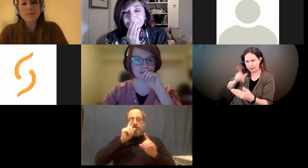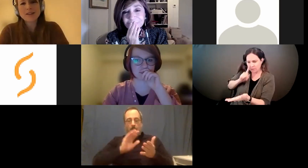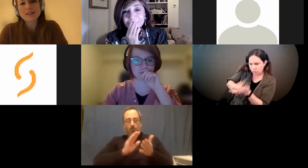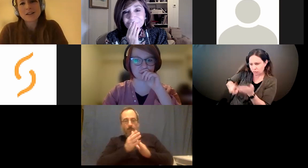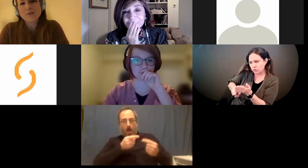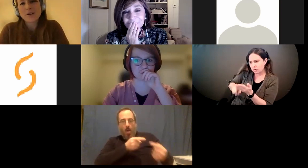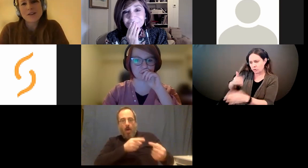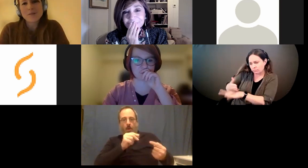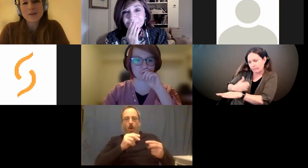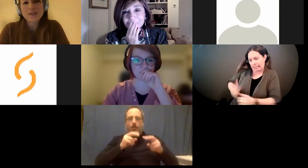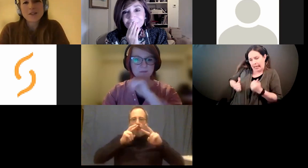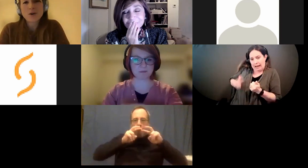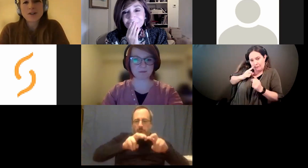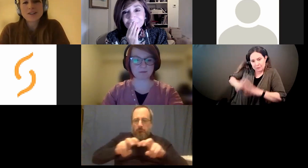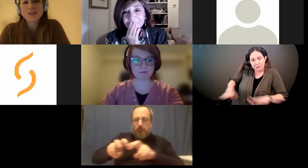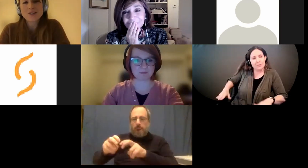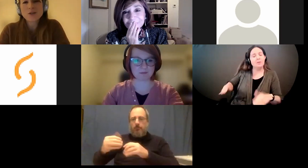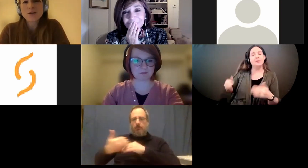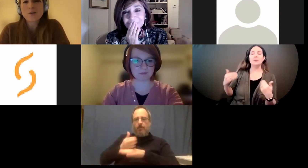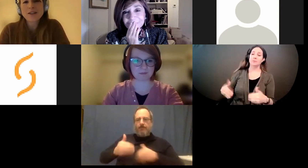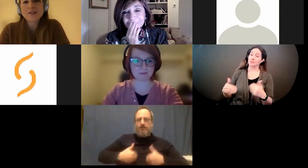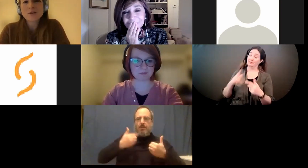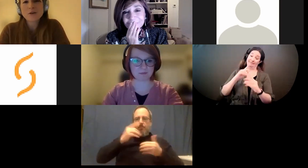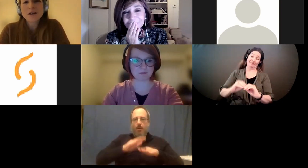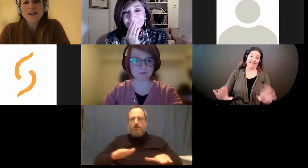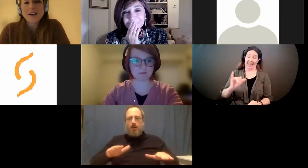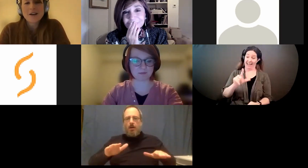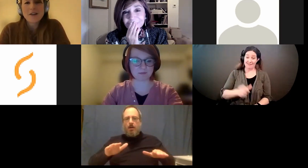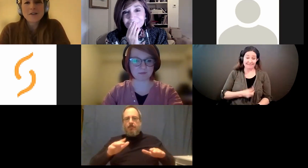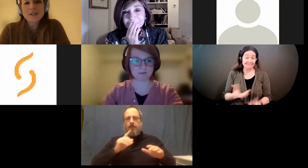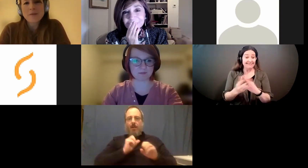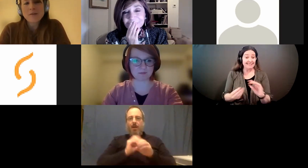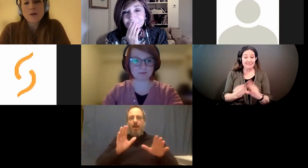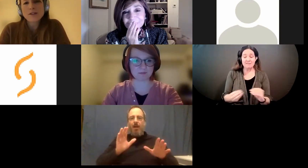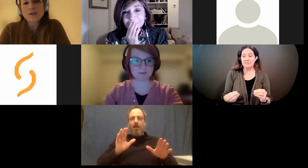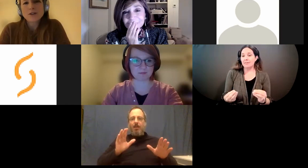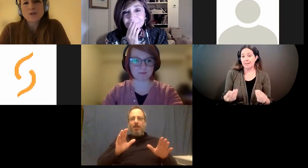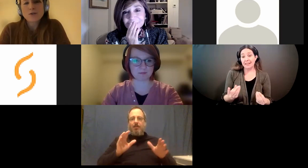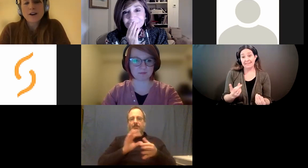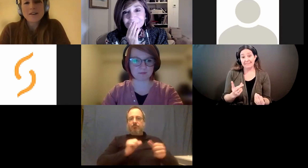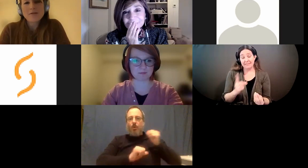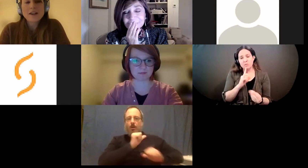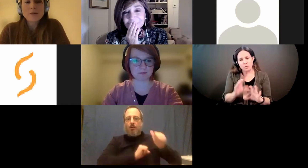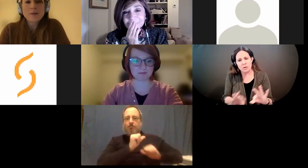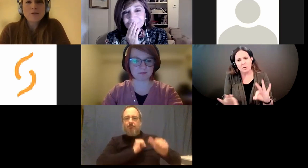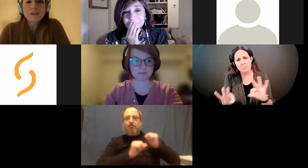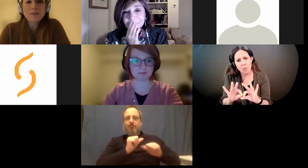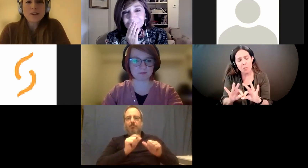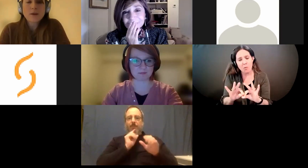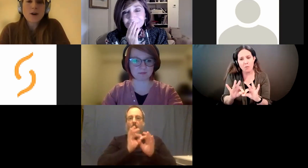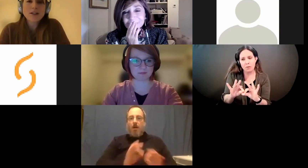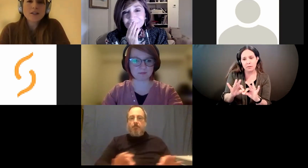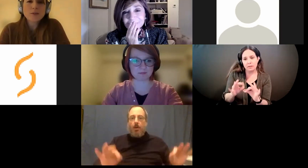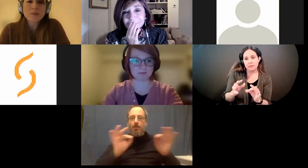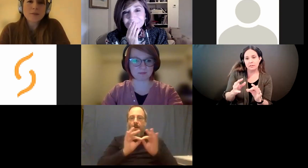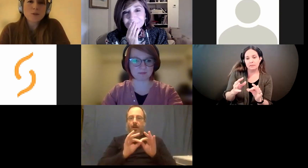explained and makes it clearer at this point, and it's also in the narrative. So I think there's something about this also, to finding maybe the feedback